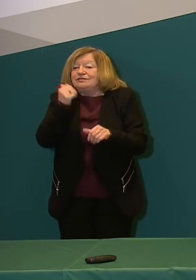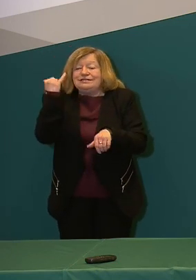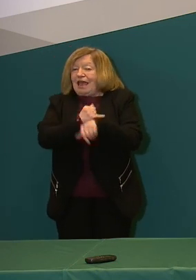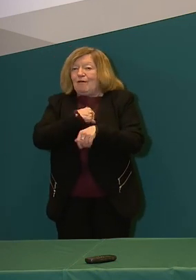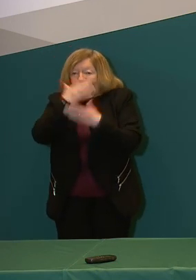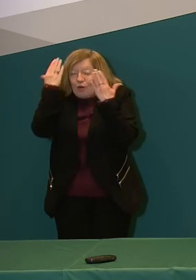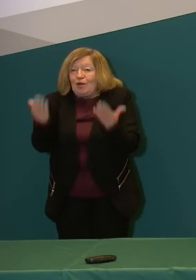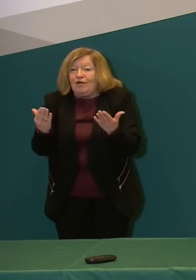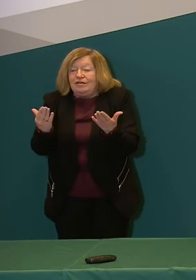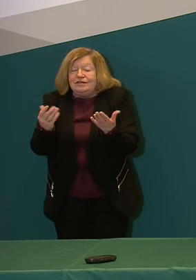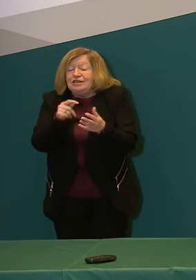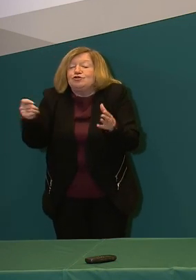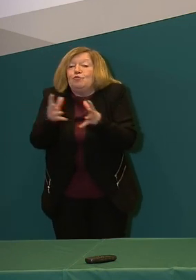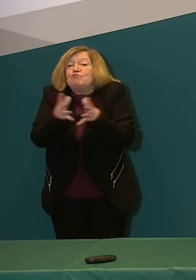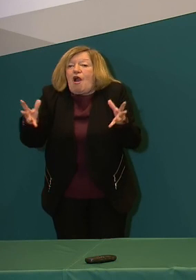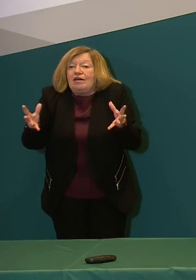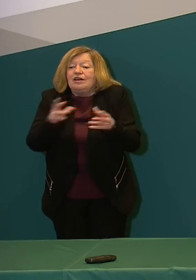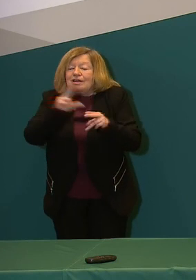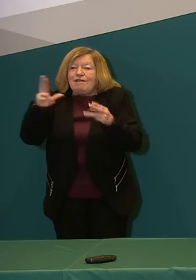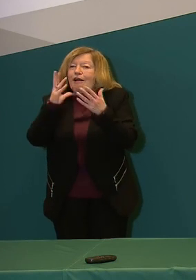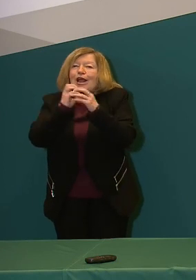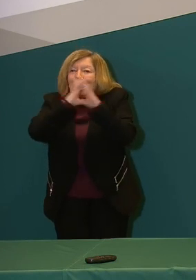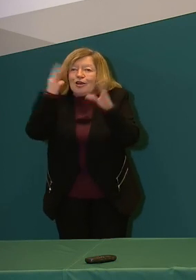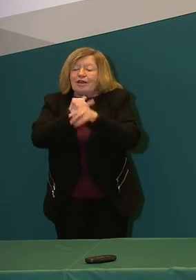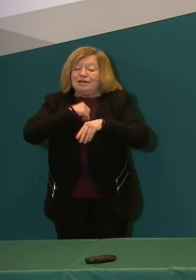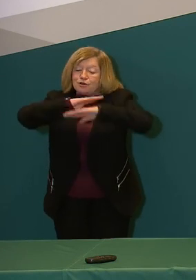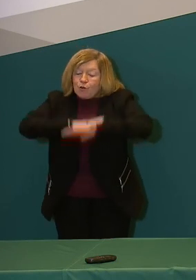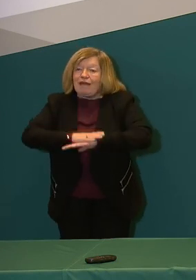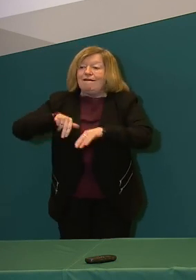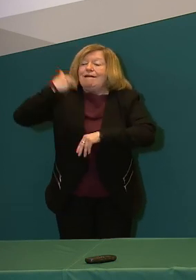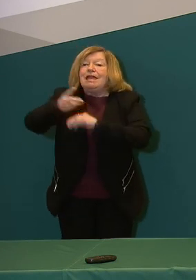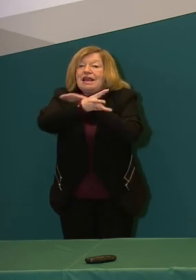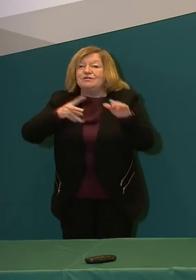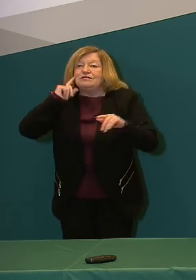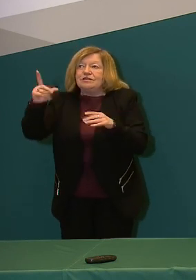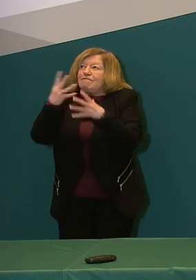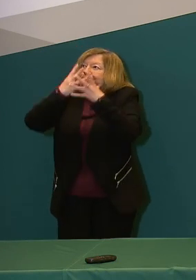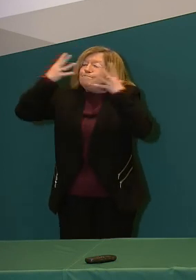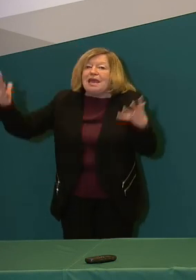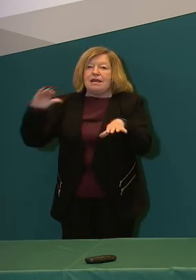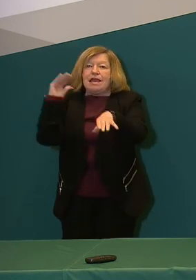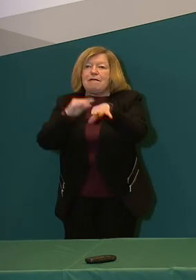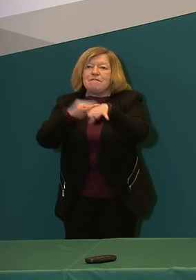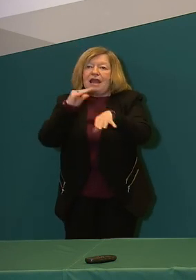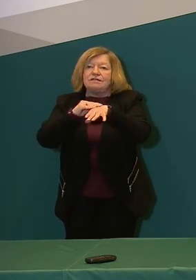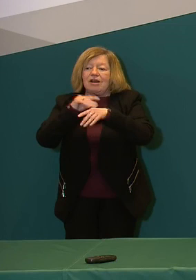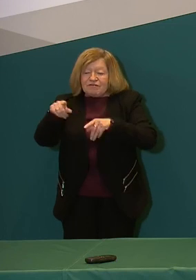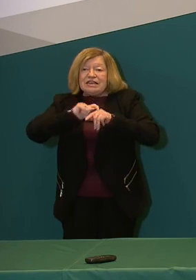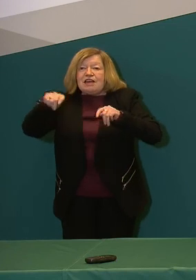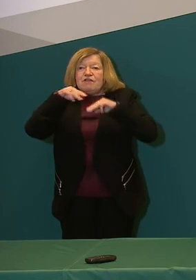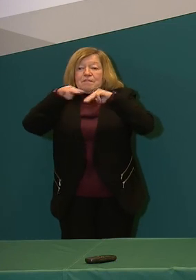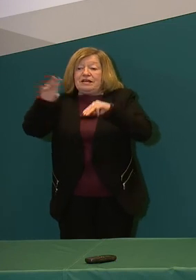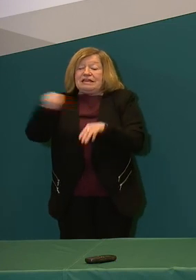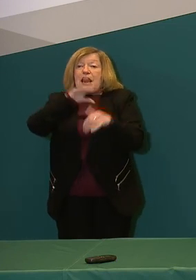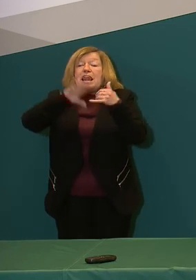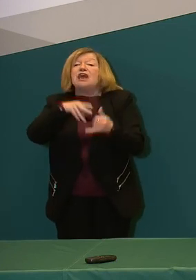get would be too broad. We need to wait until next week till we can see the full impact of the measures that have been taken